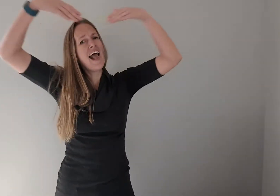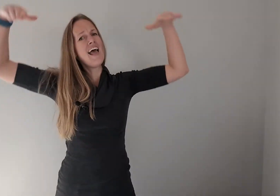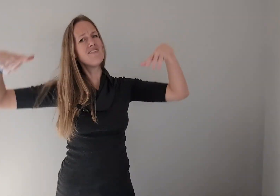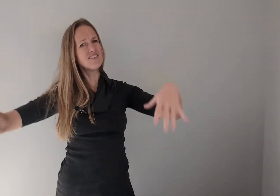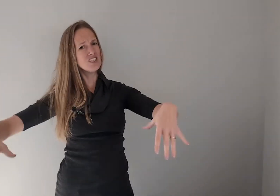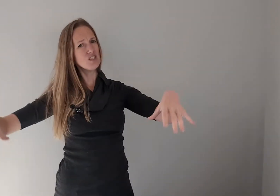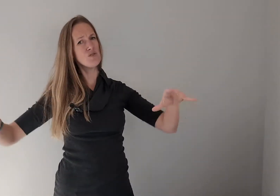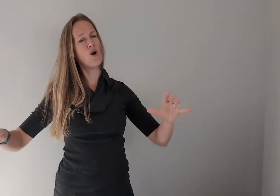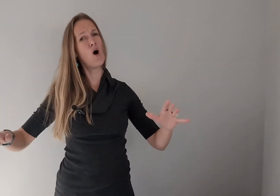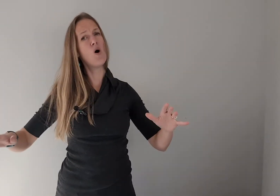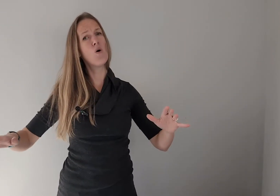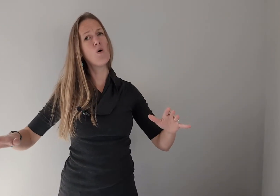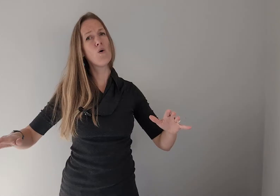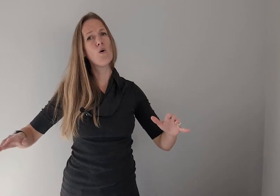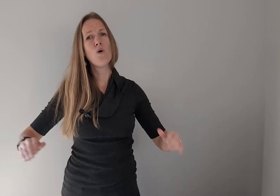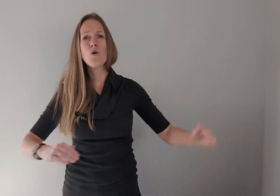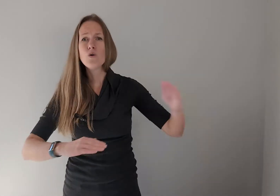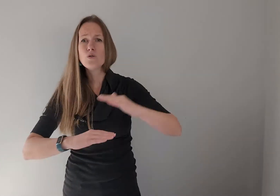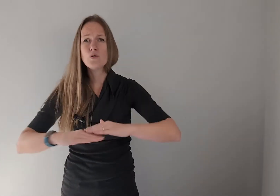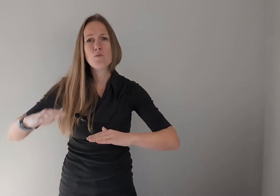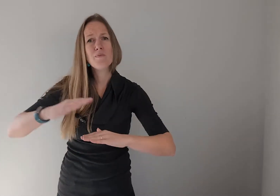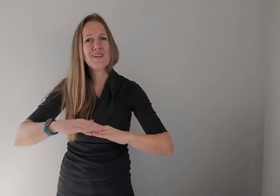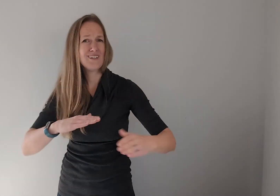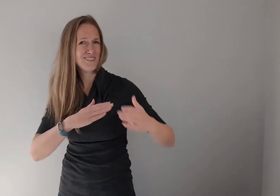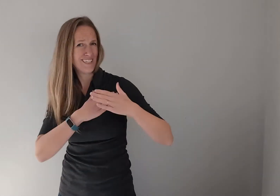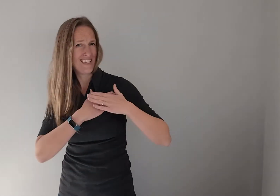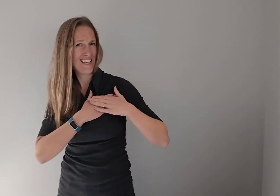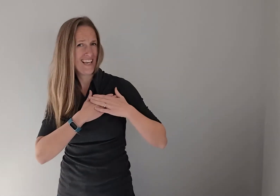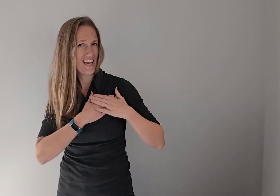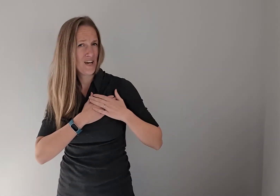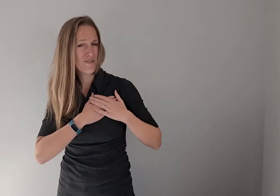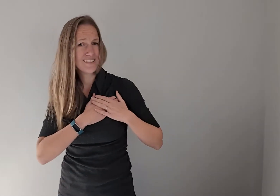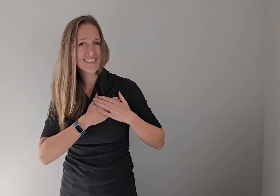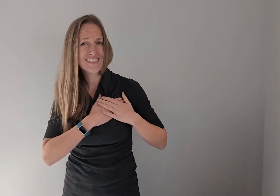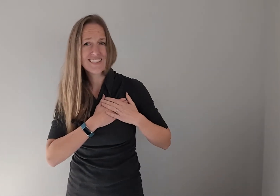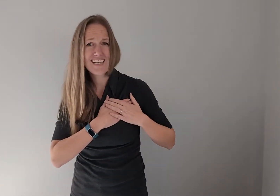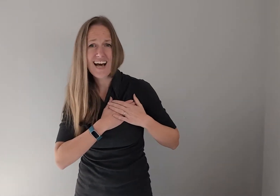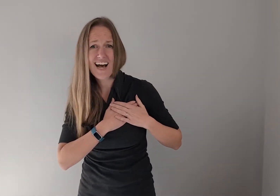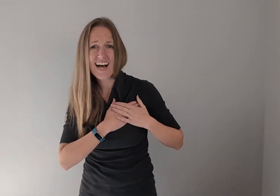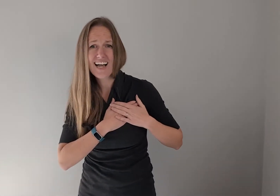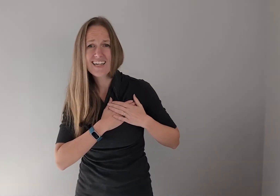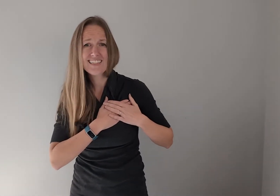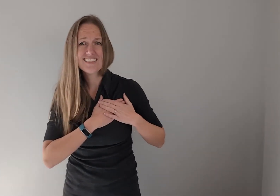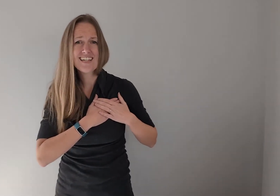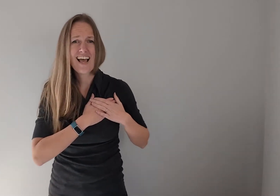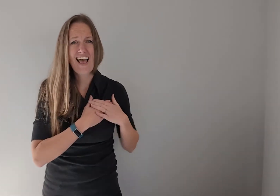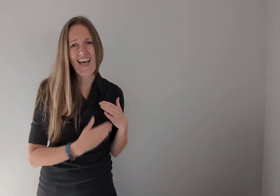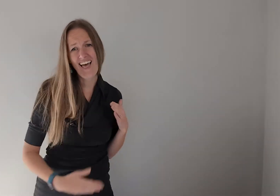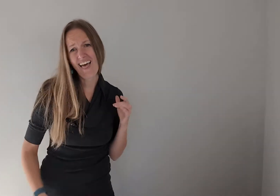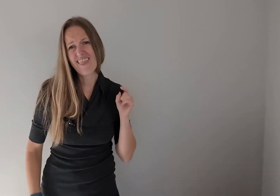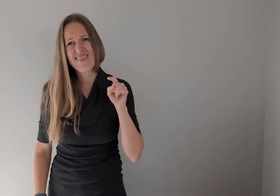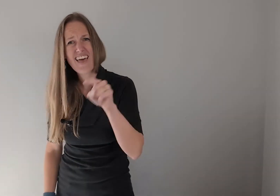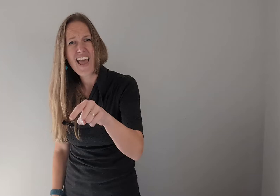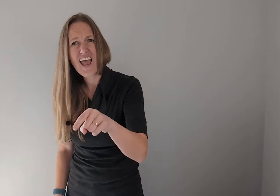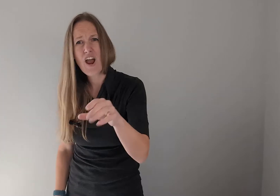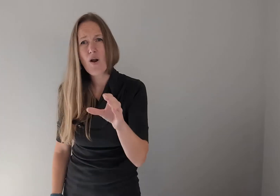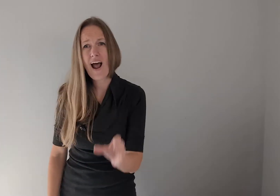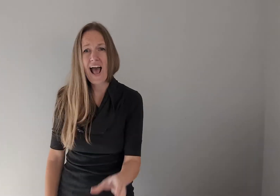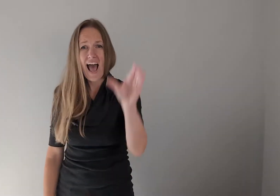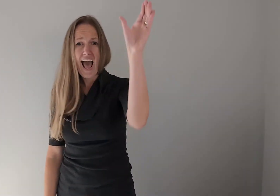heaven's throne to build it here inside. And there at